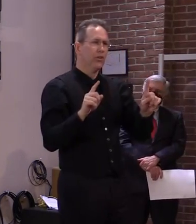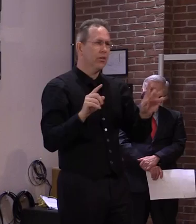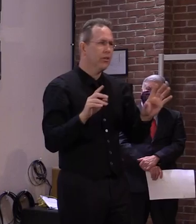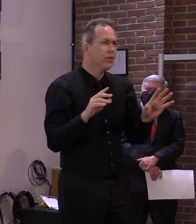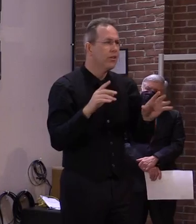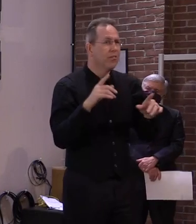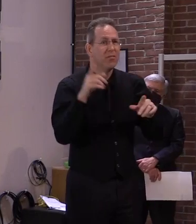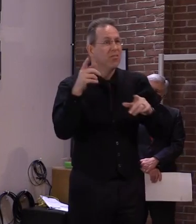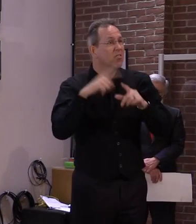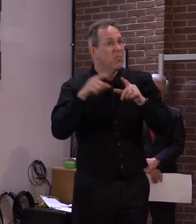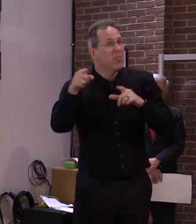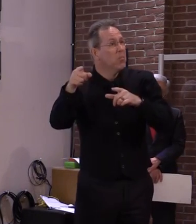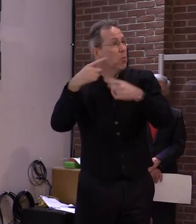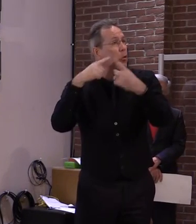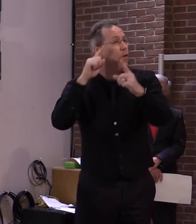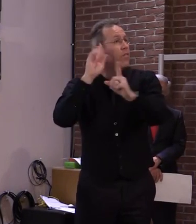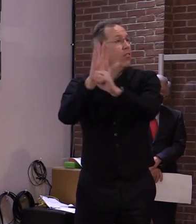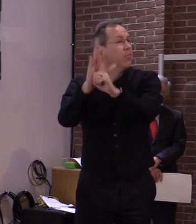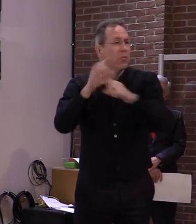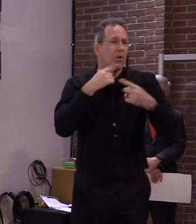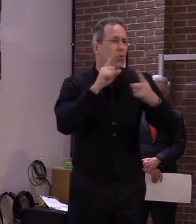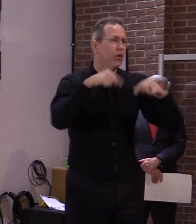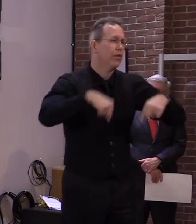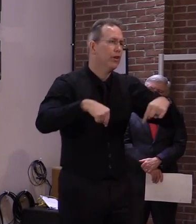this morning where Connecticut